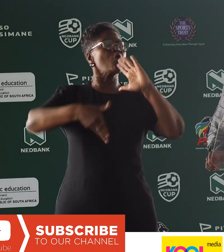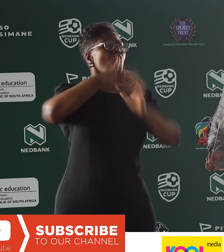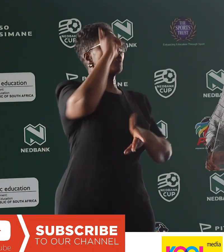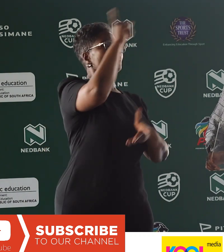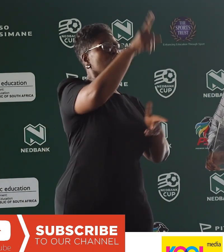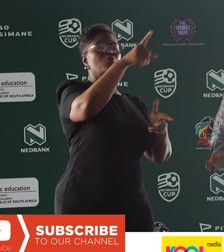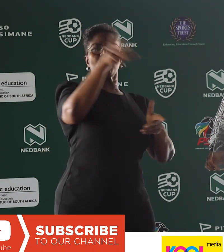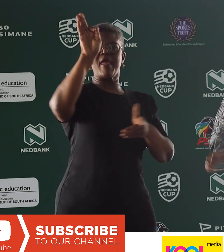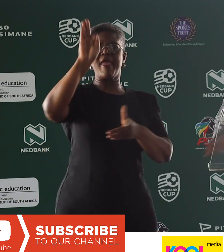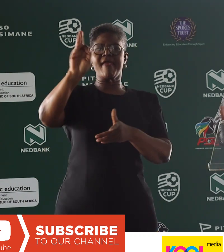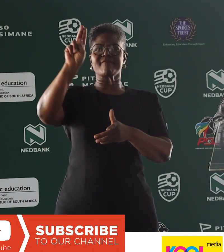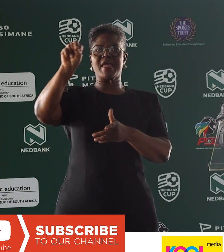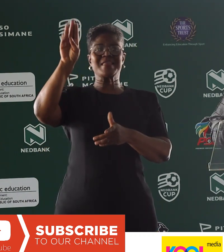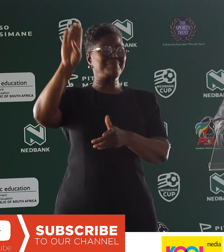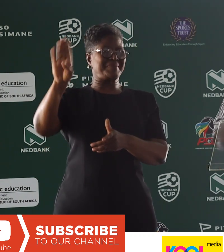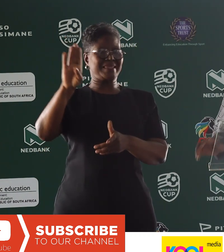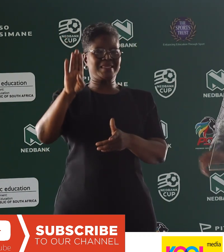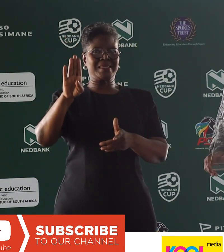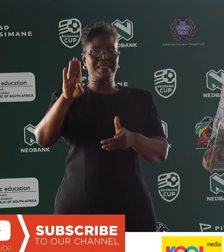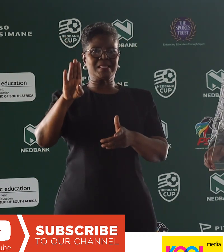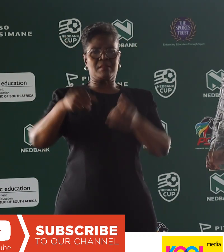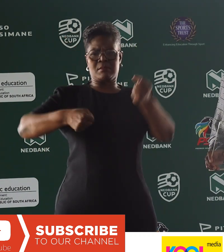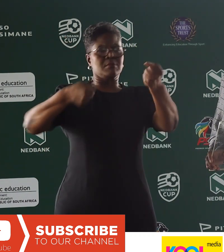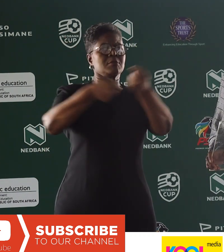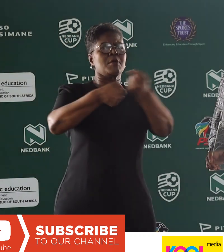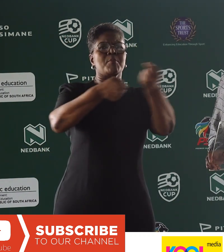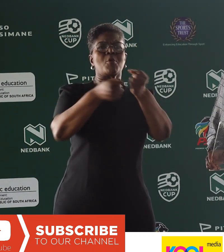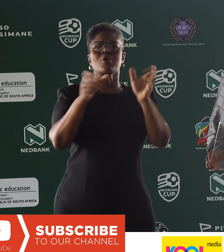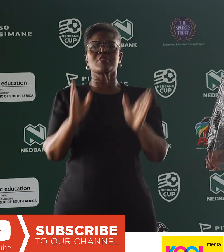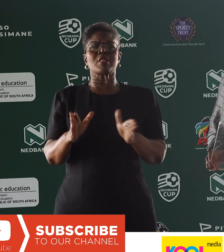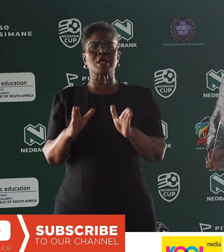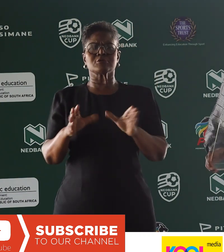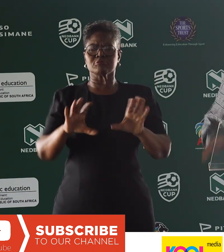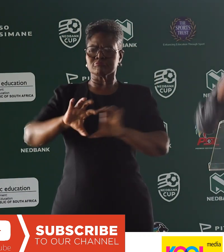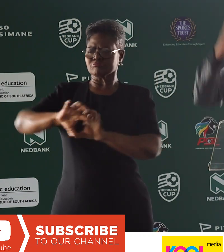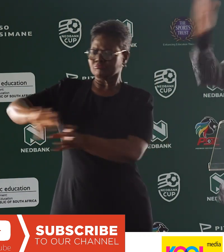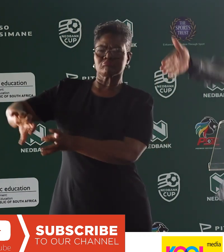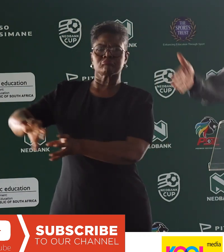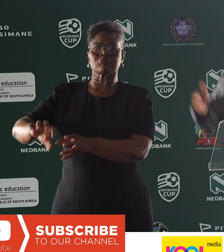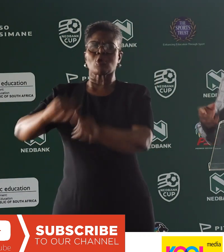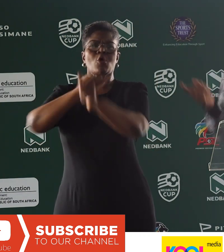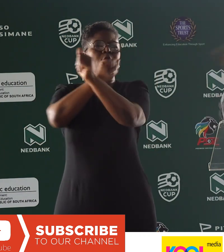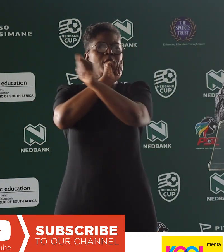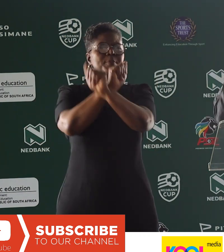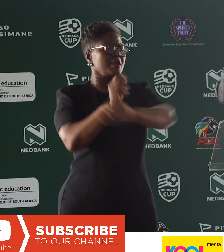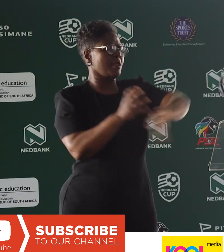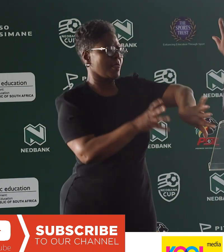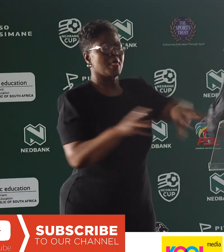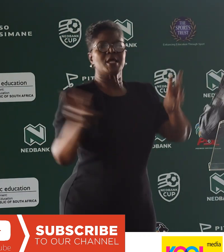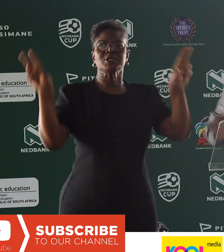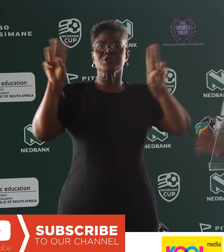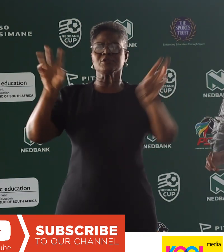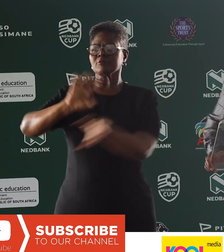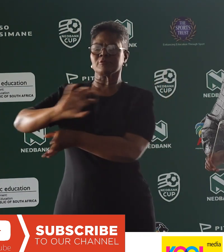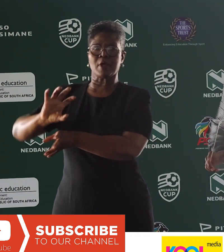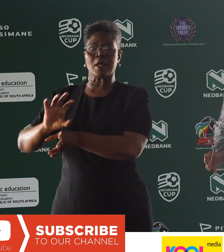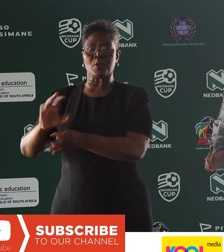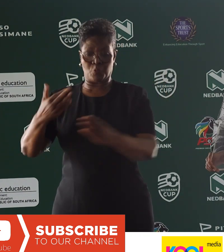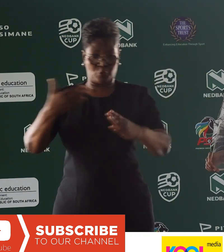Supporters could not mix. You were sitting as Orlando Pirates or Kaiser Chiefs that side. You crossed the line, your head is dead.